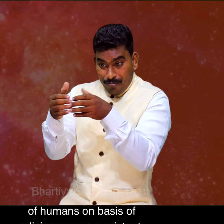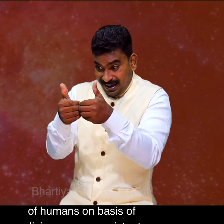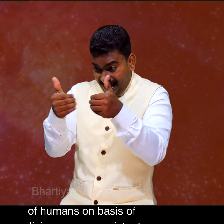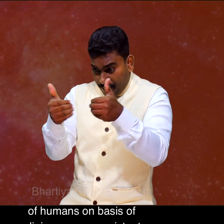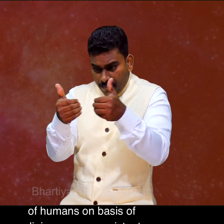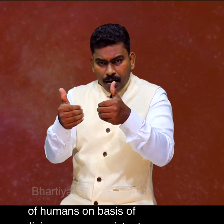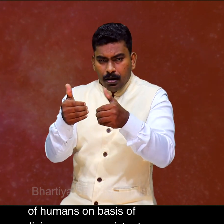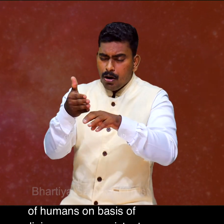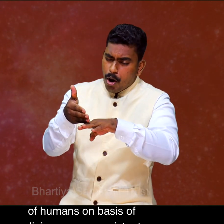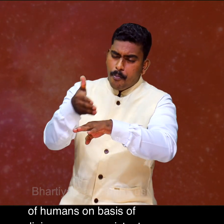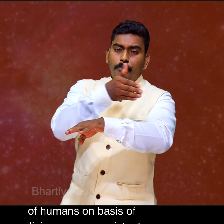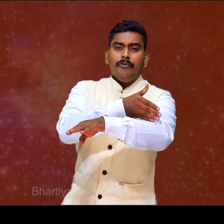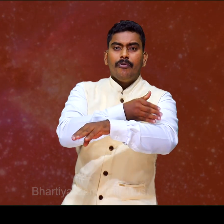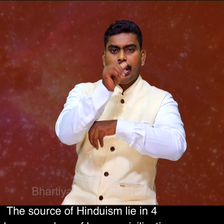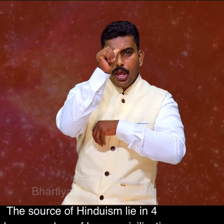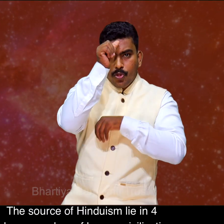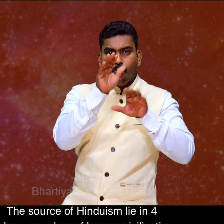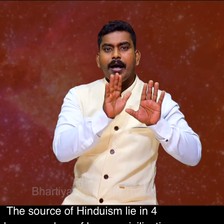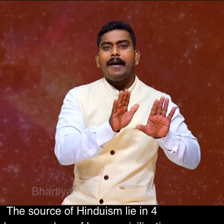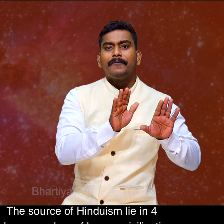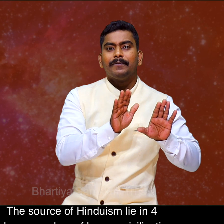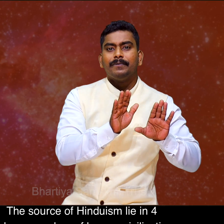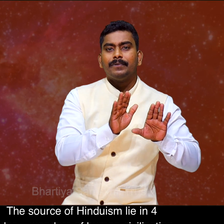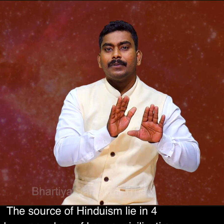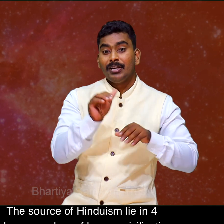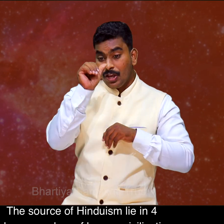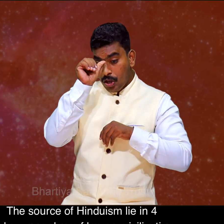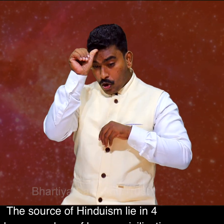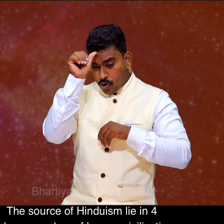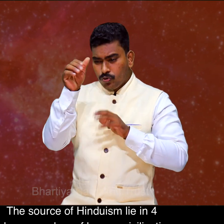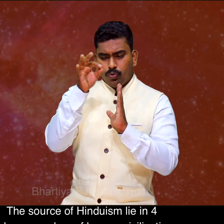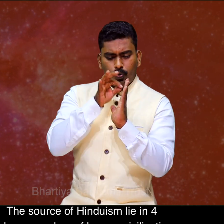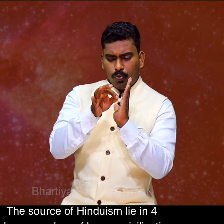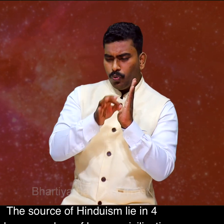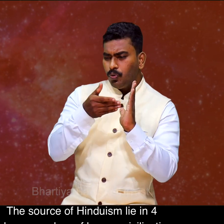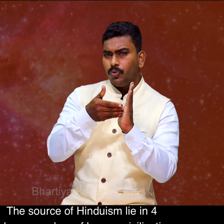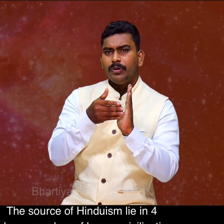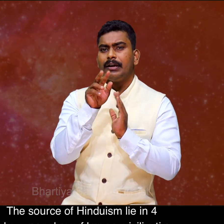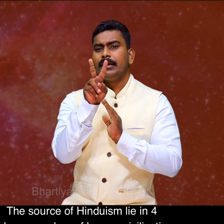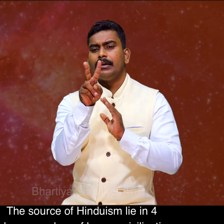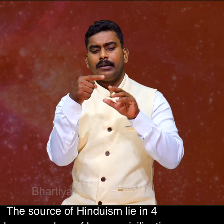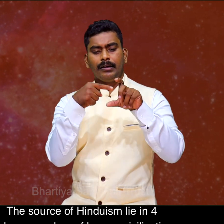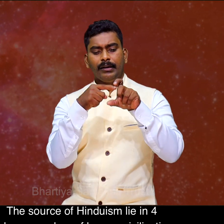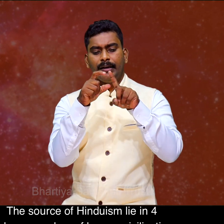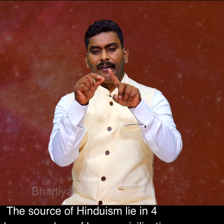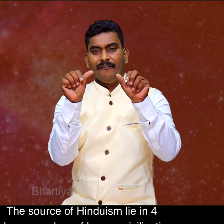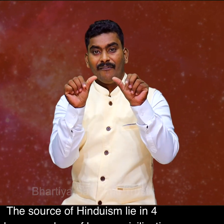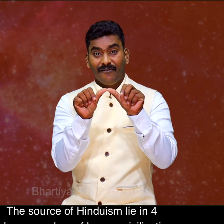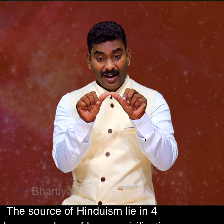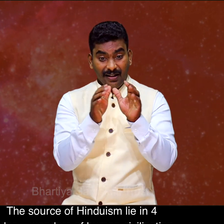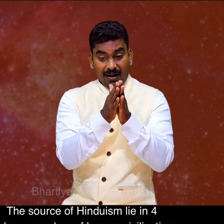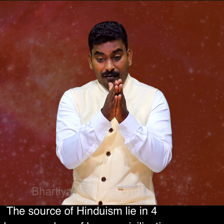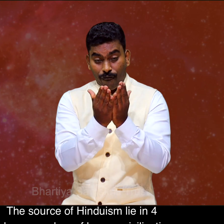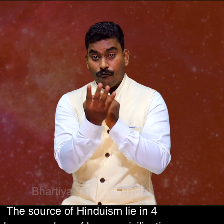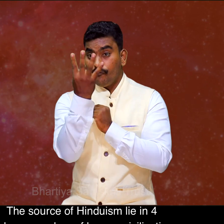religion was non-existent. The source of Hinduism lie in the four Vedas, wonders